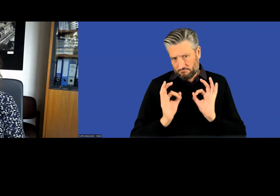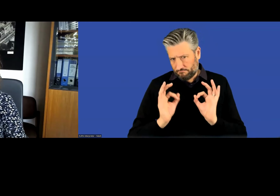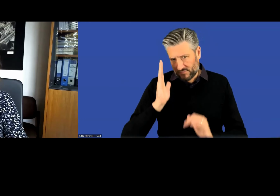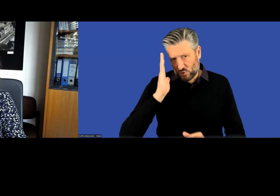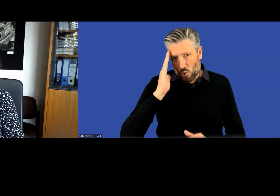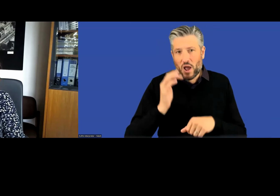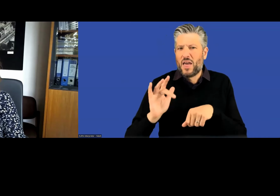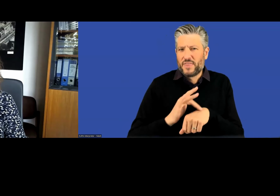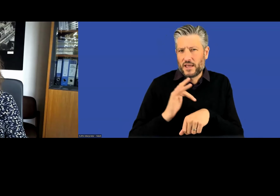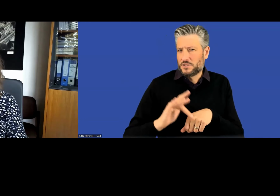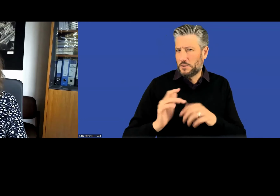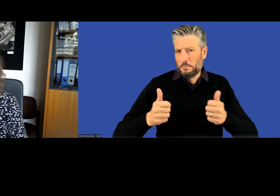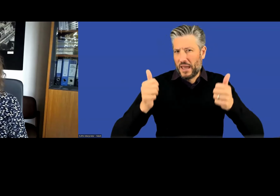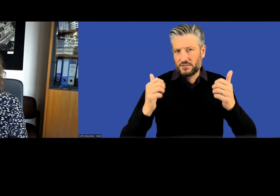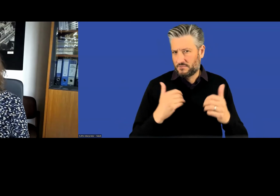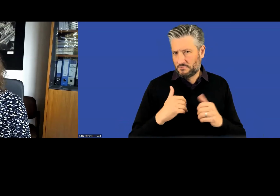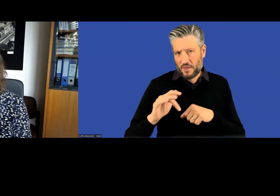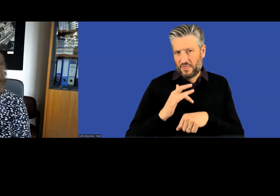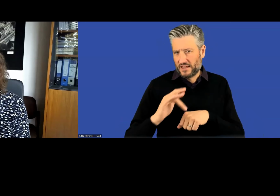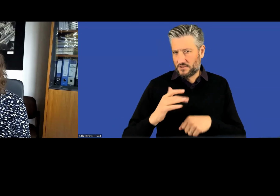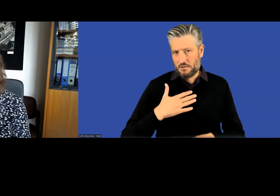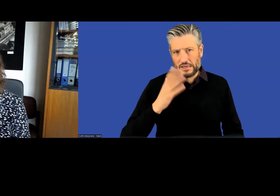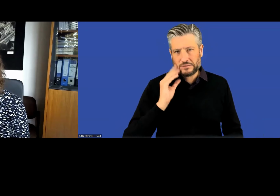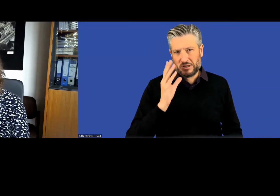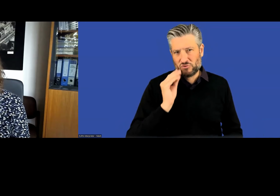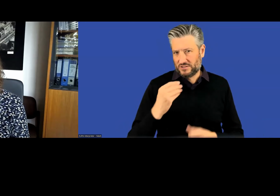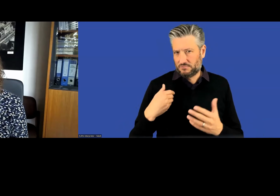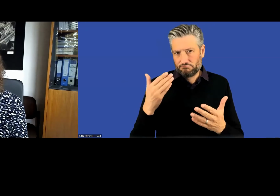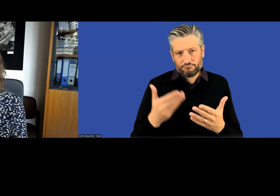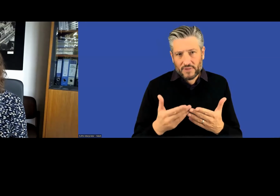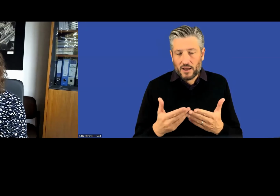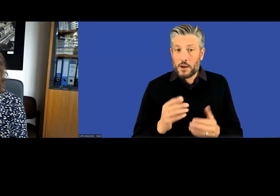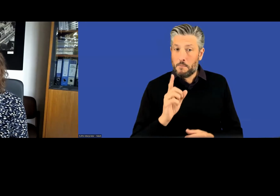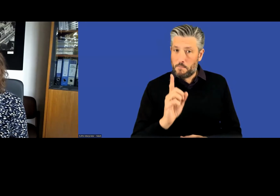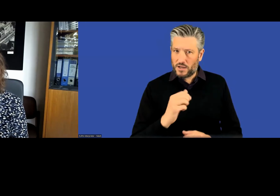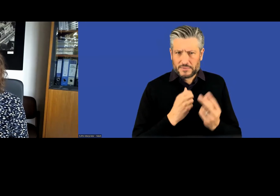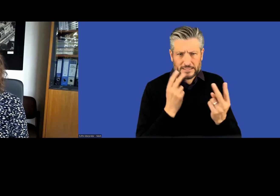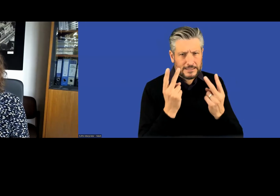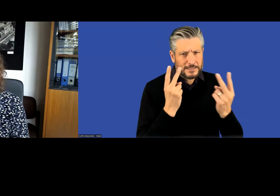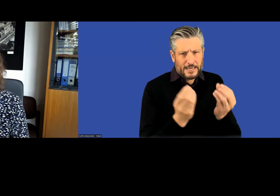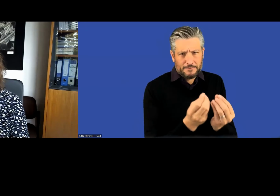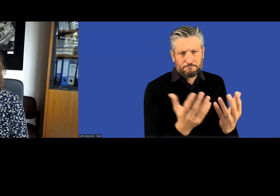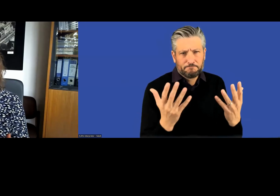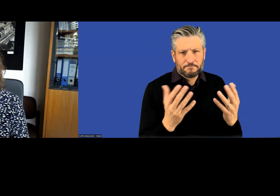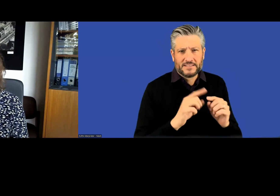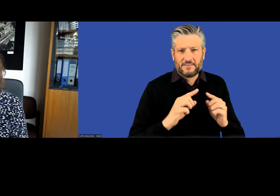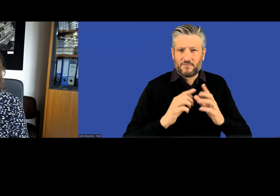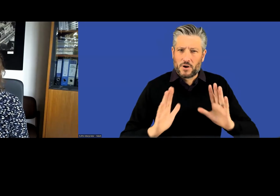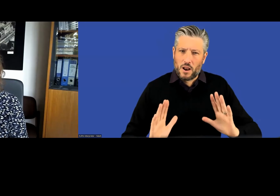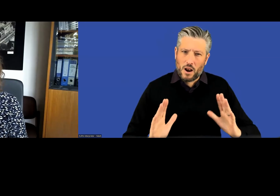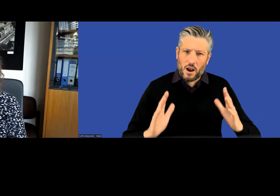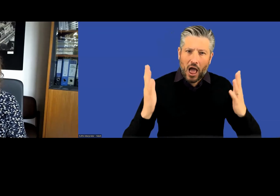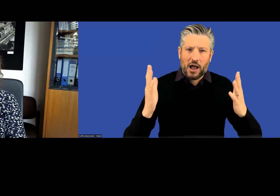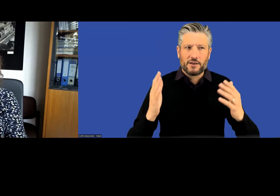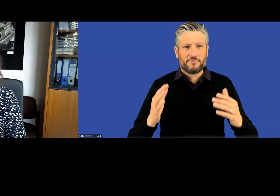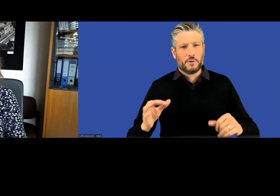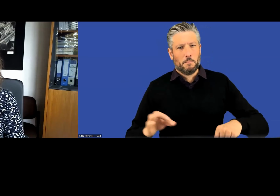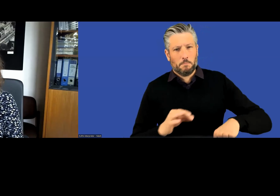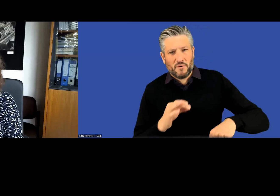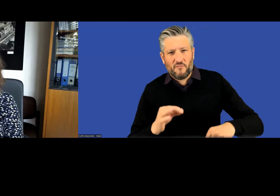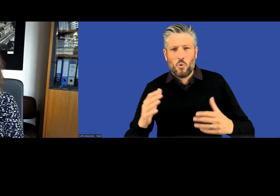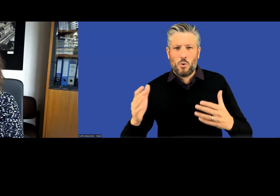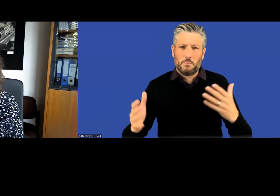following points that I've seen in my experience apply to many different forms of live performance. Because that unique experience of being